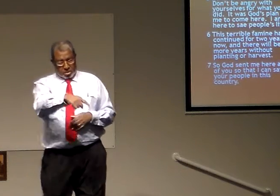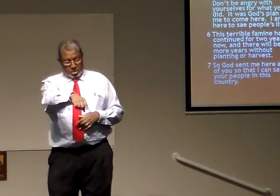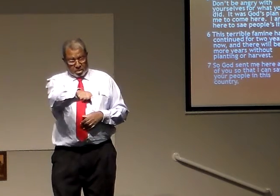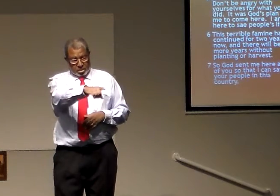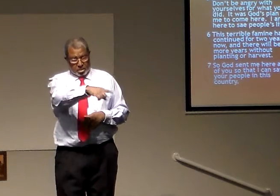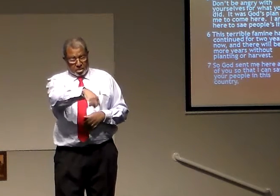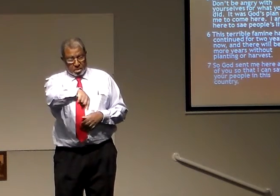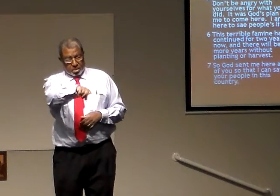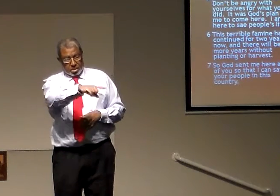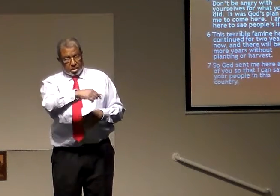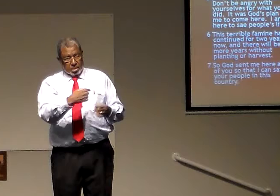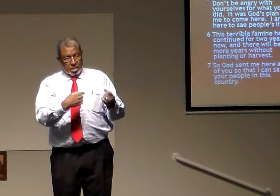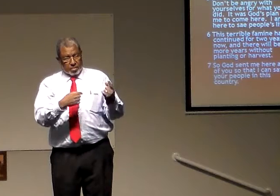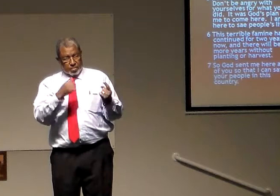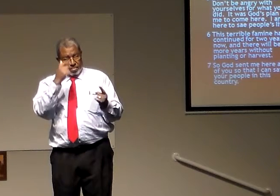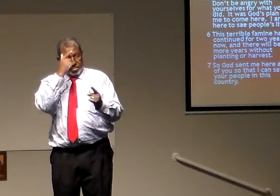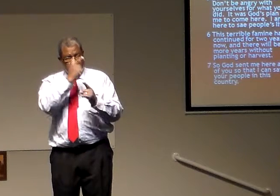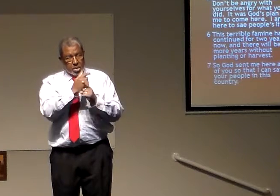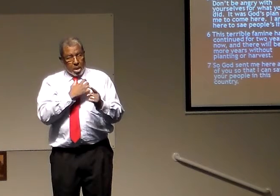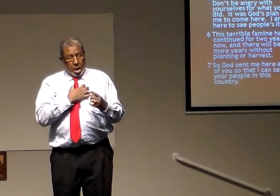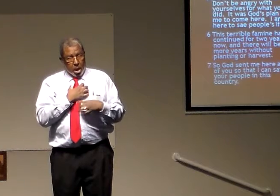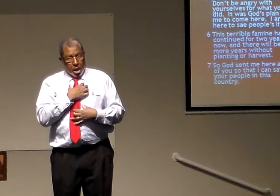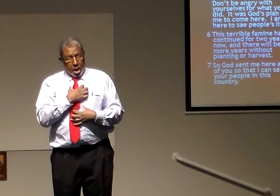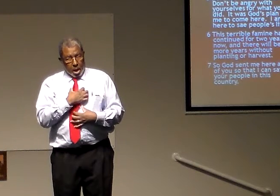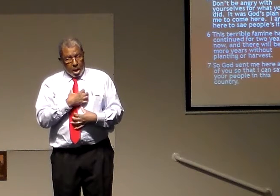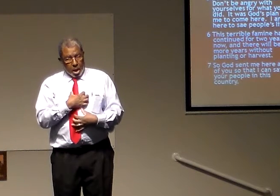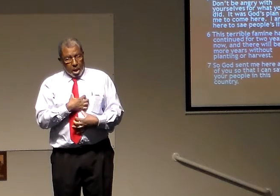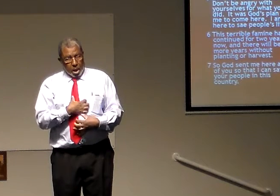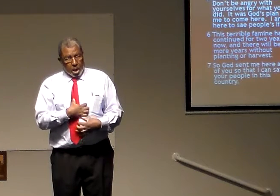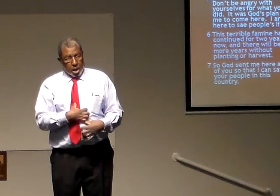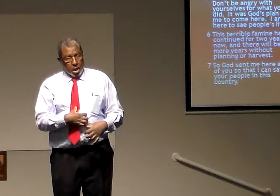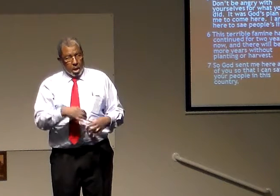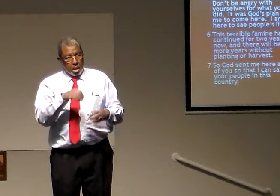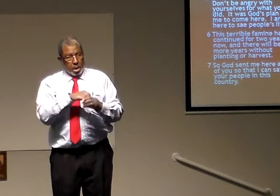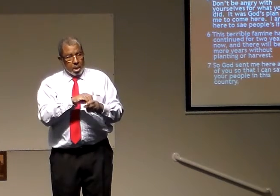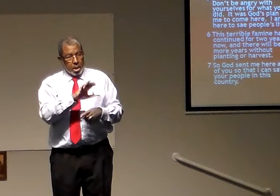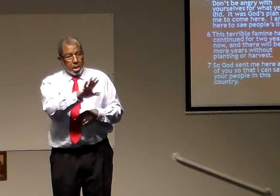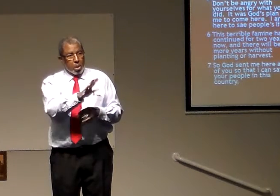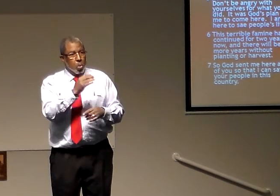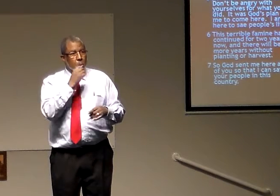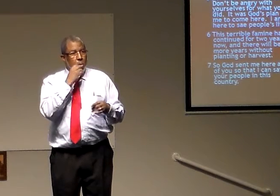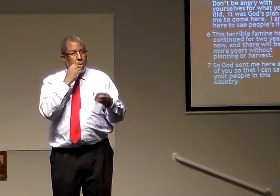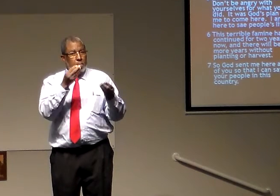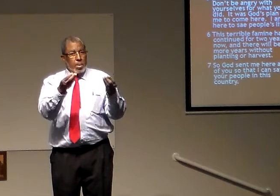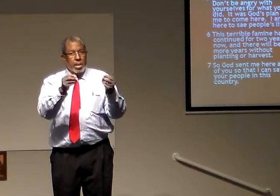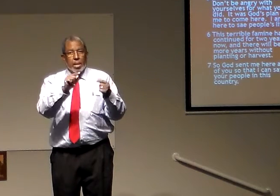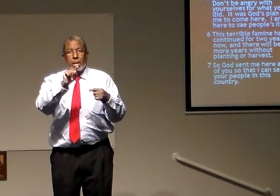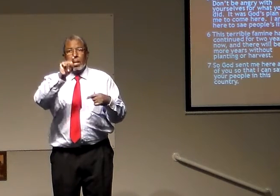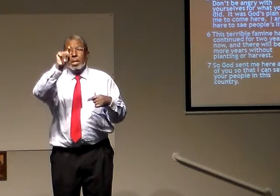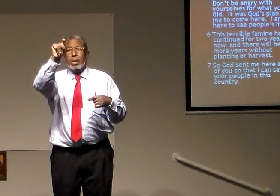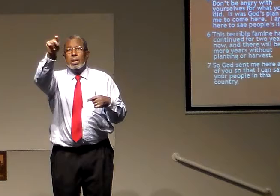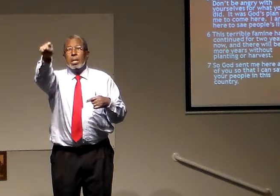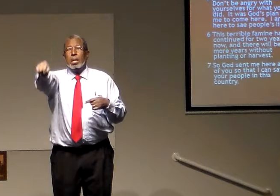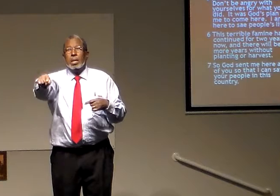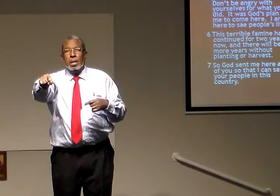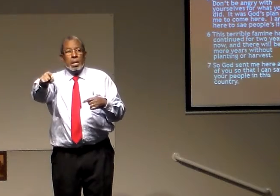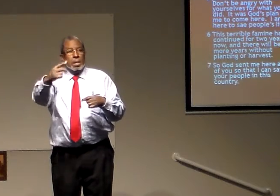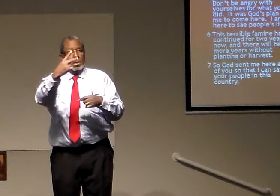Joseph knew those 11 brothers were hungry in their own home over there in that